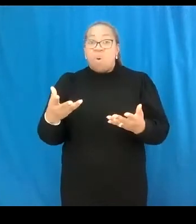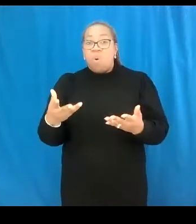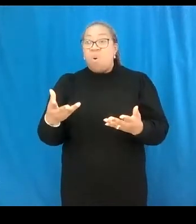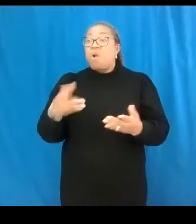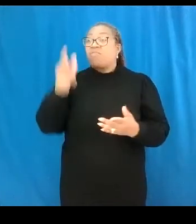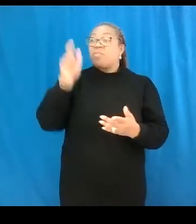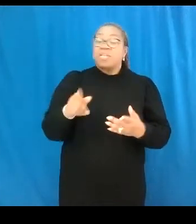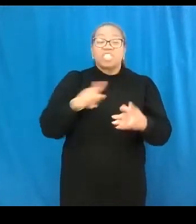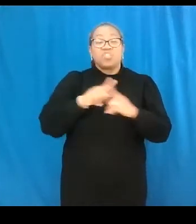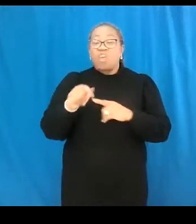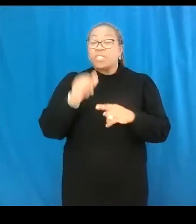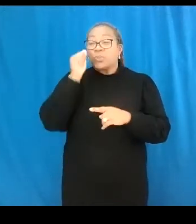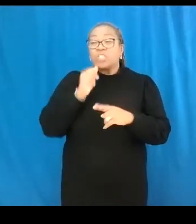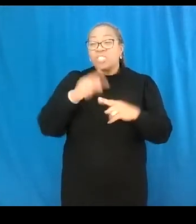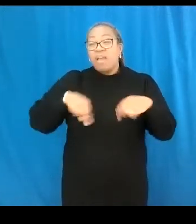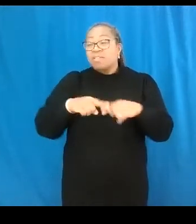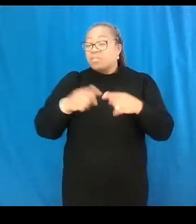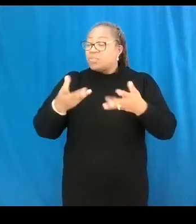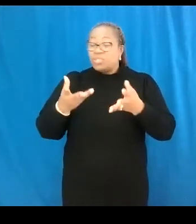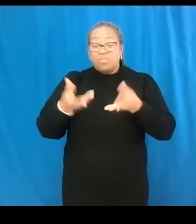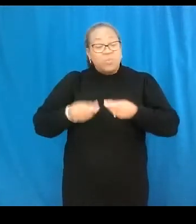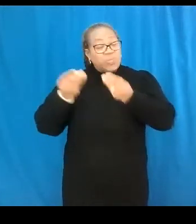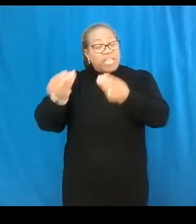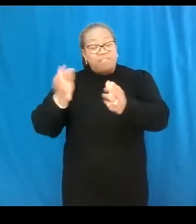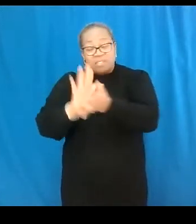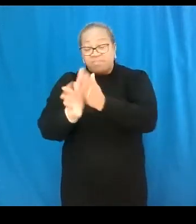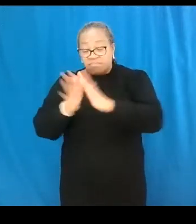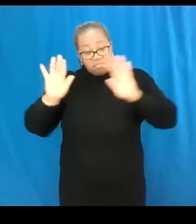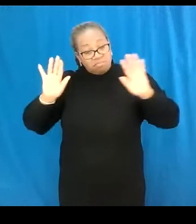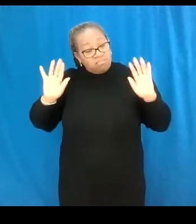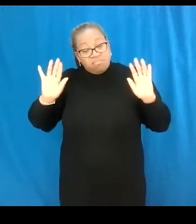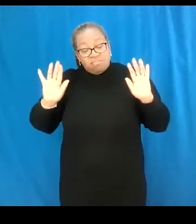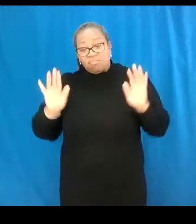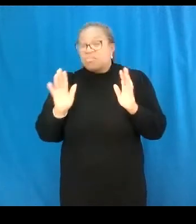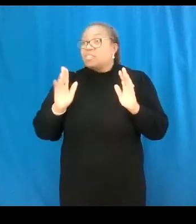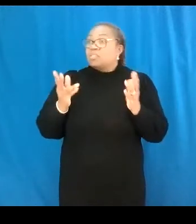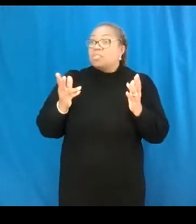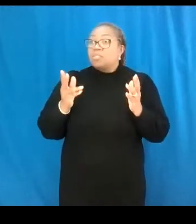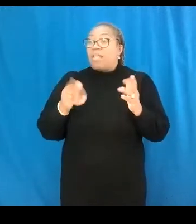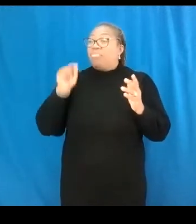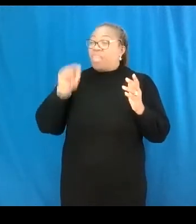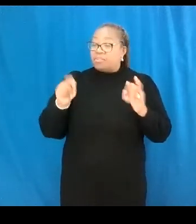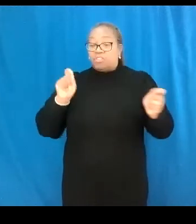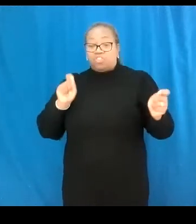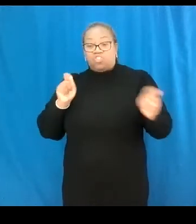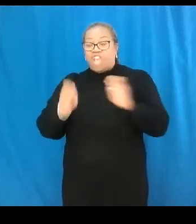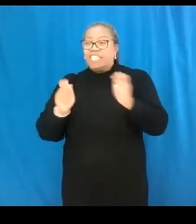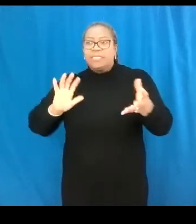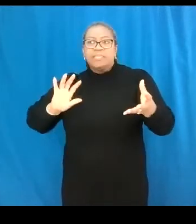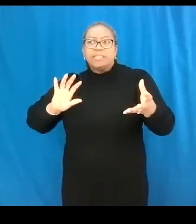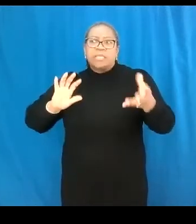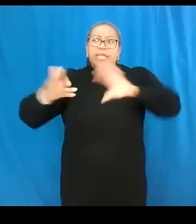to cheat us, or overdoing when someone tries to use us, changes the dynamic of the